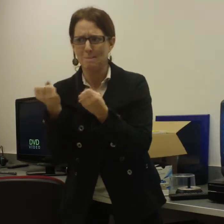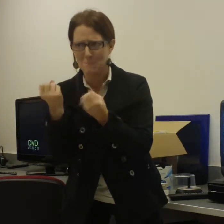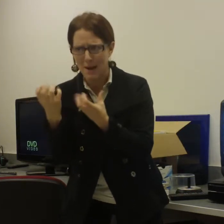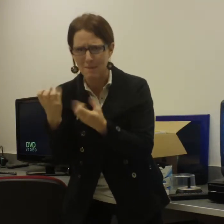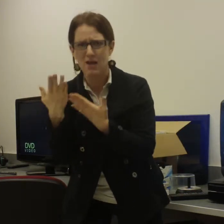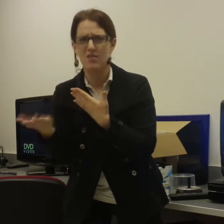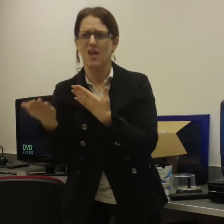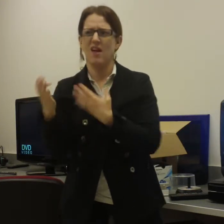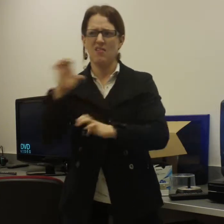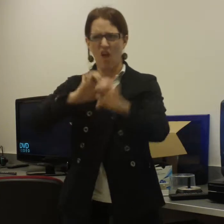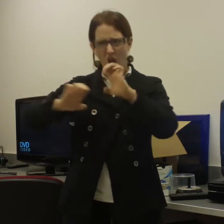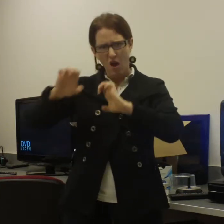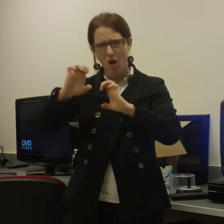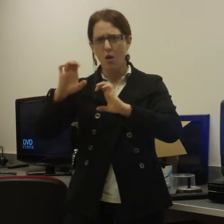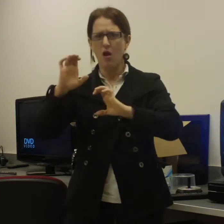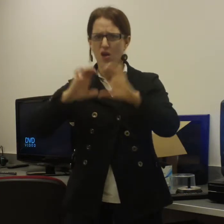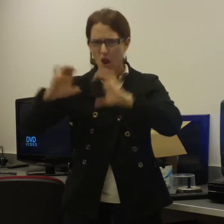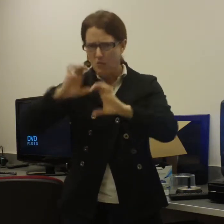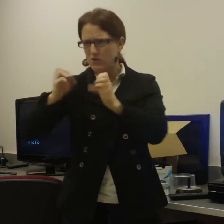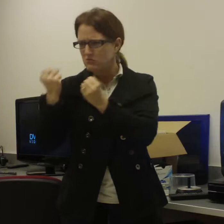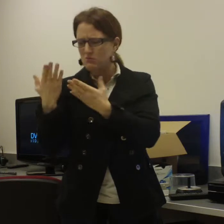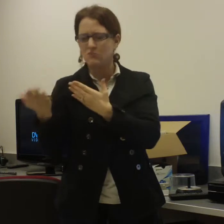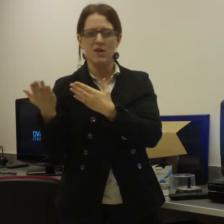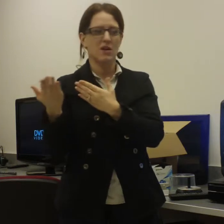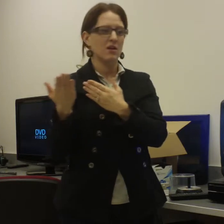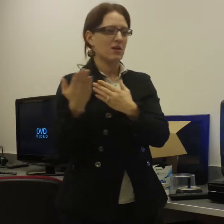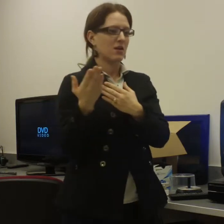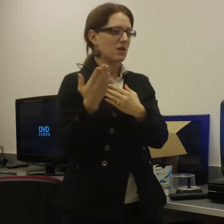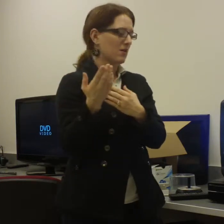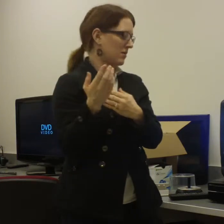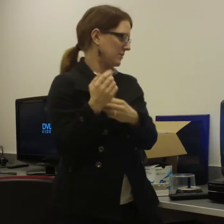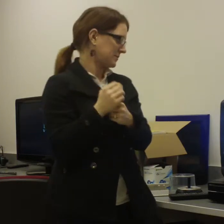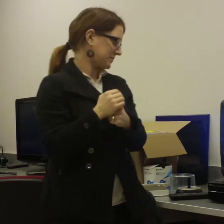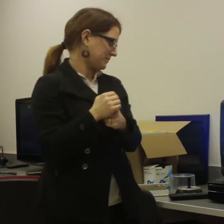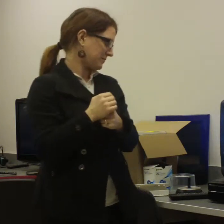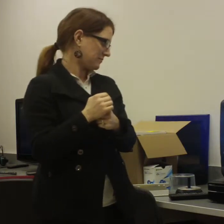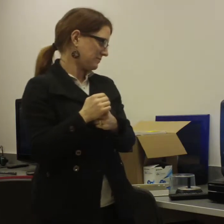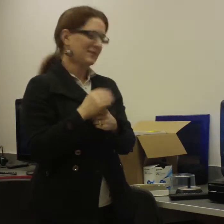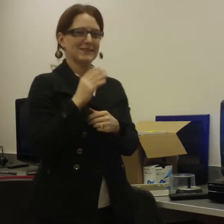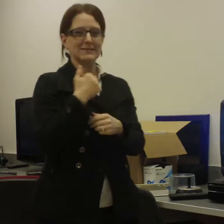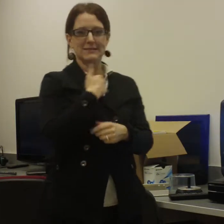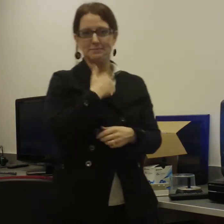That was for the pepsin lab, the protein digestion. That was the base. Bill?